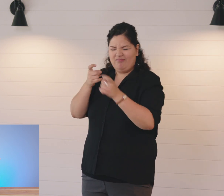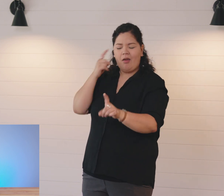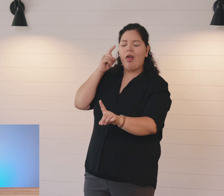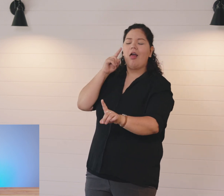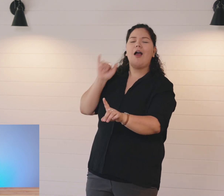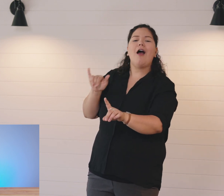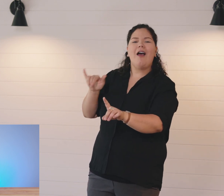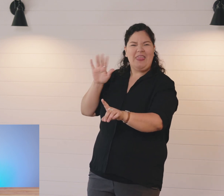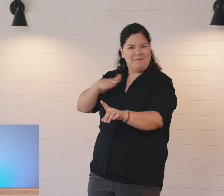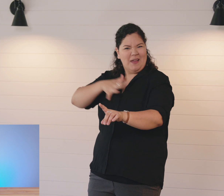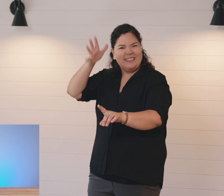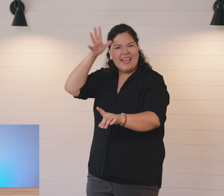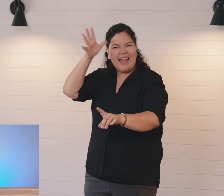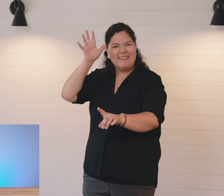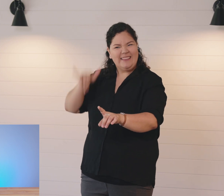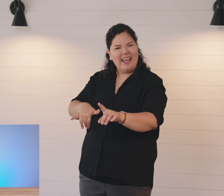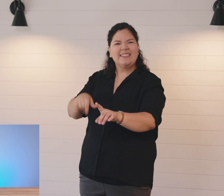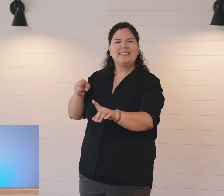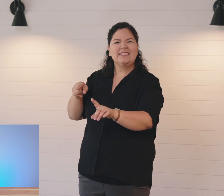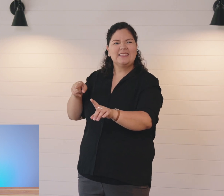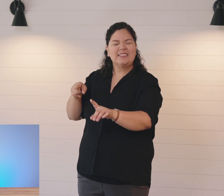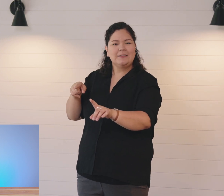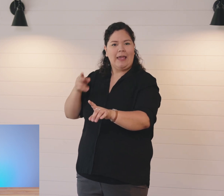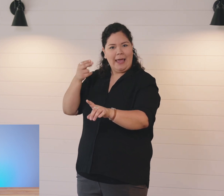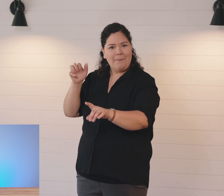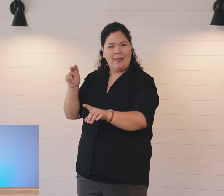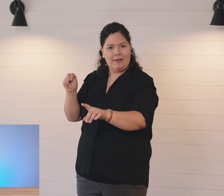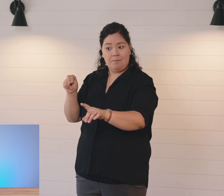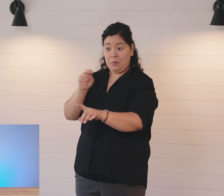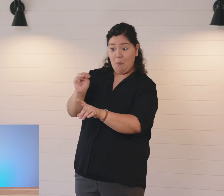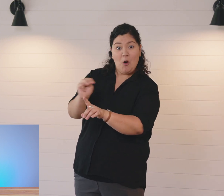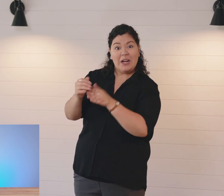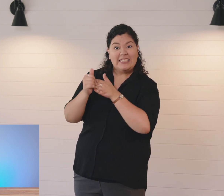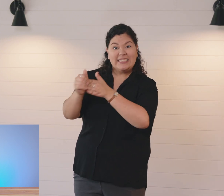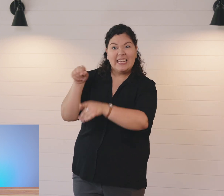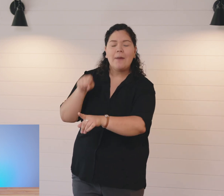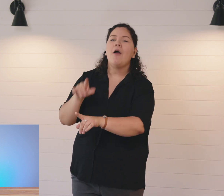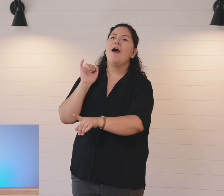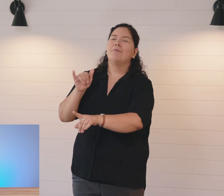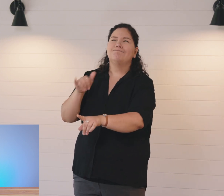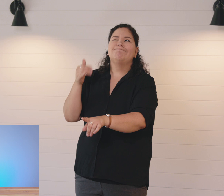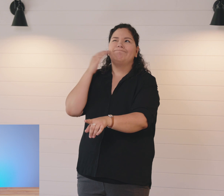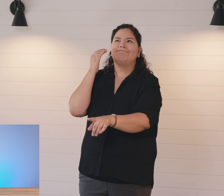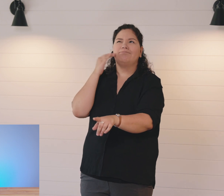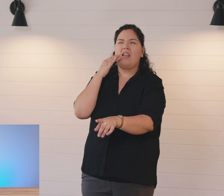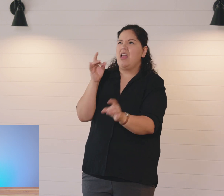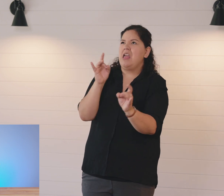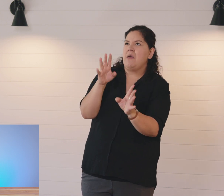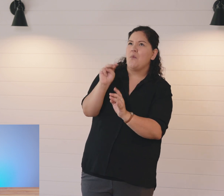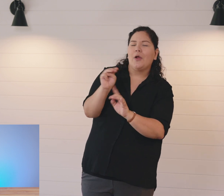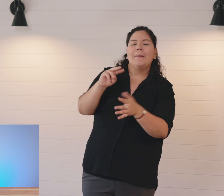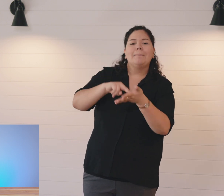thought, "This must be Mordecai leading my father Haman through the streets of the city." And because she despised Mordecai